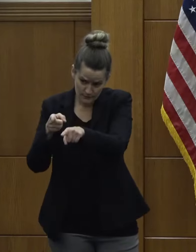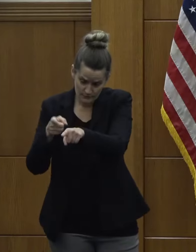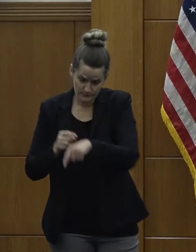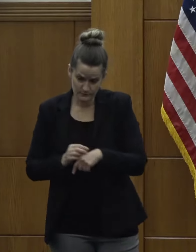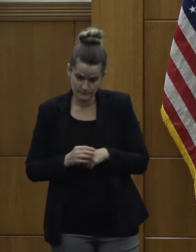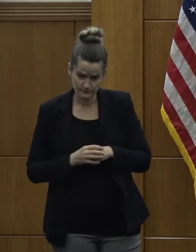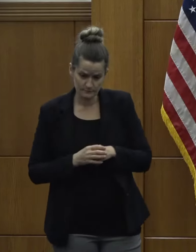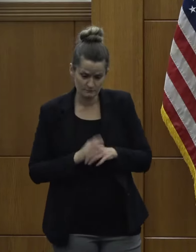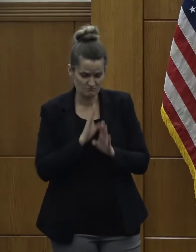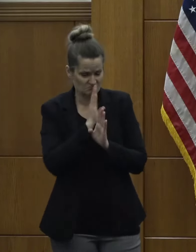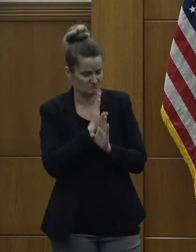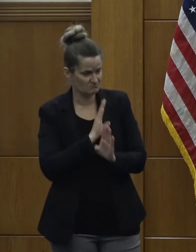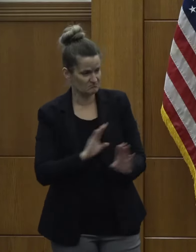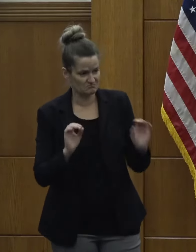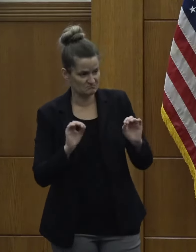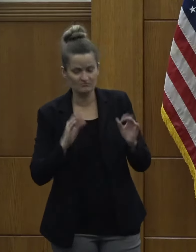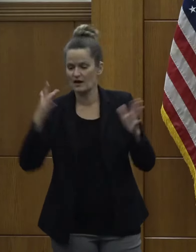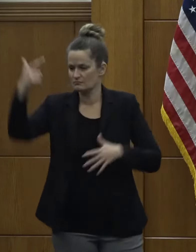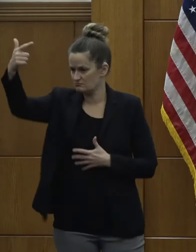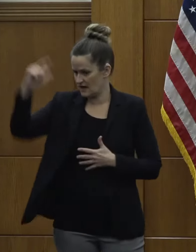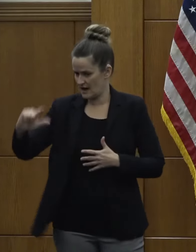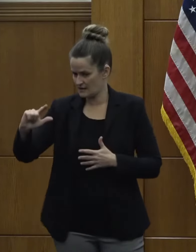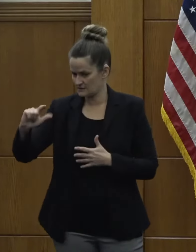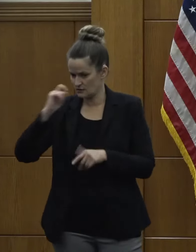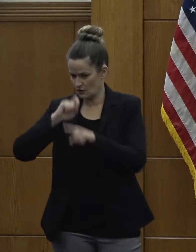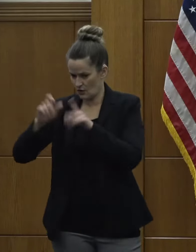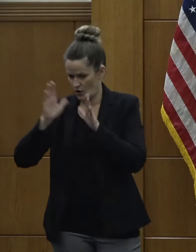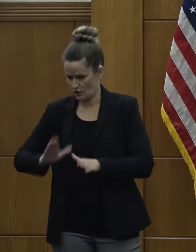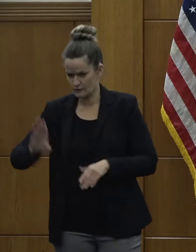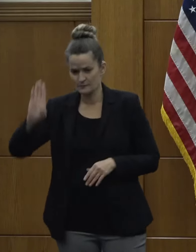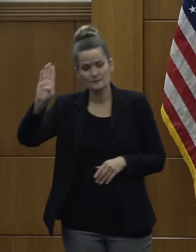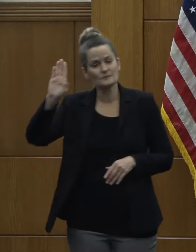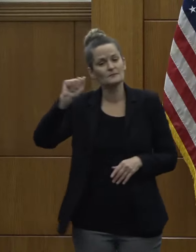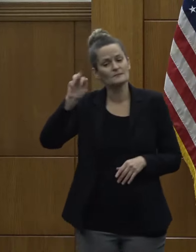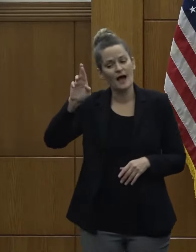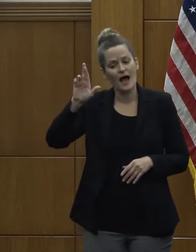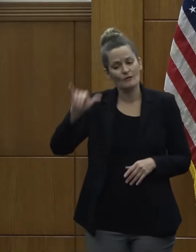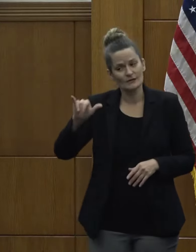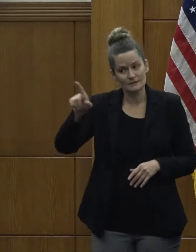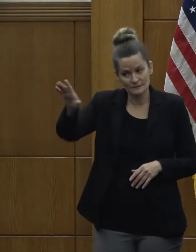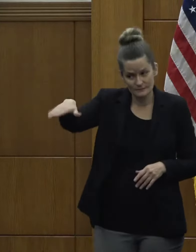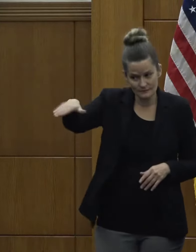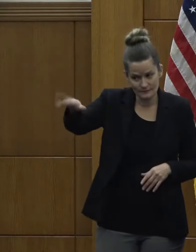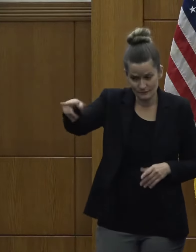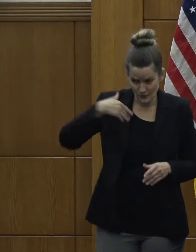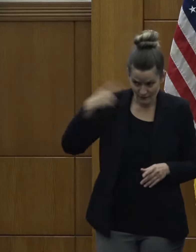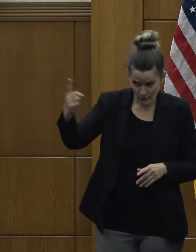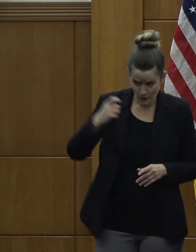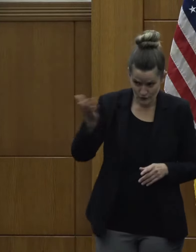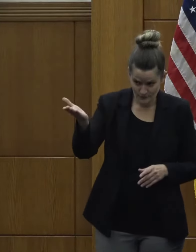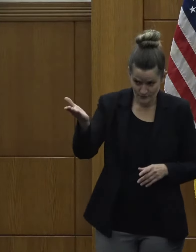Okay, moving on. Barry, you're on the phone. Do you have a question?